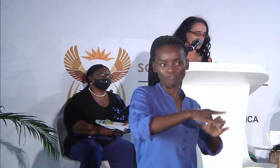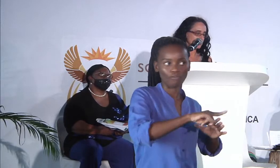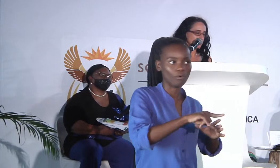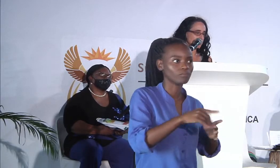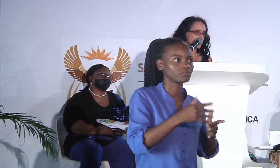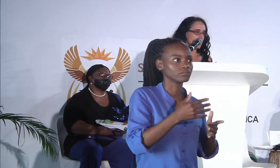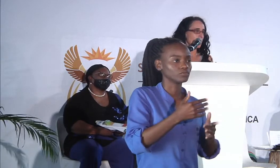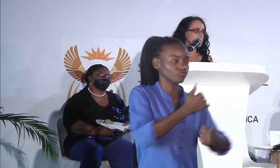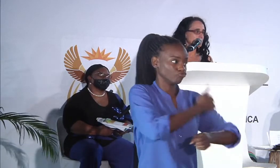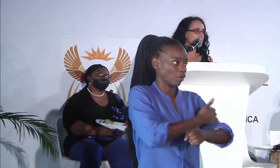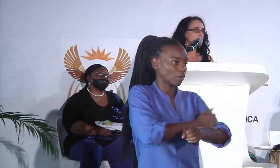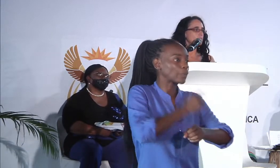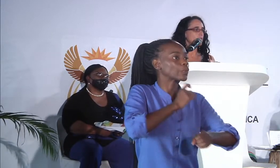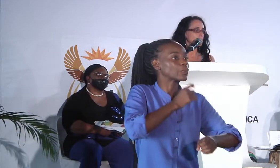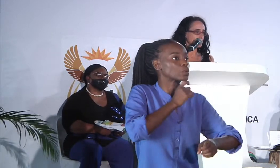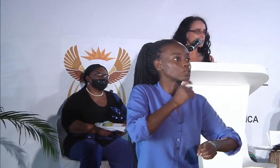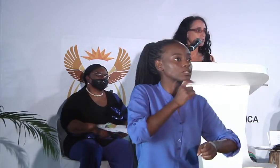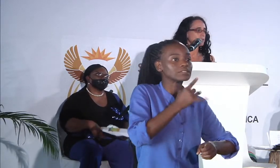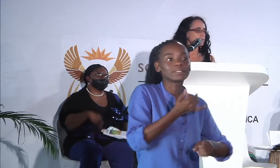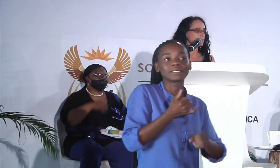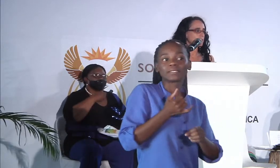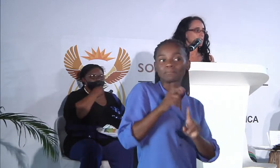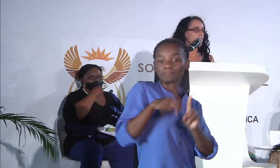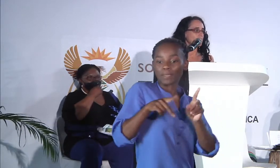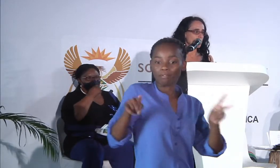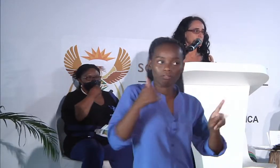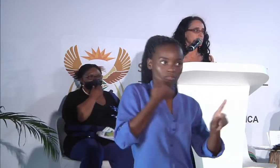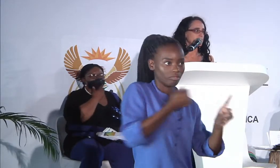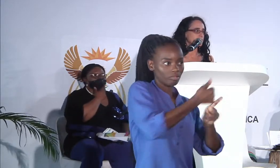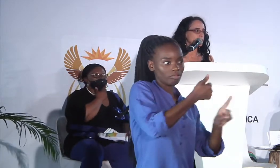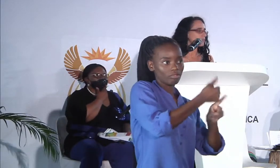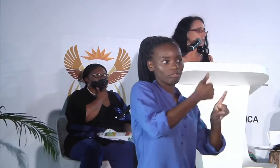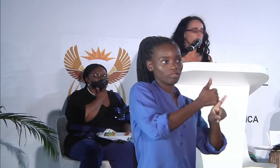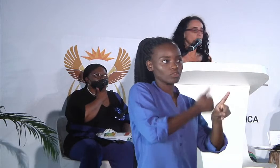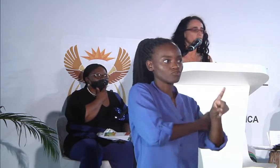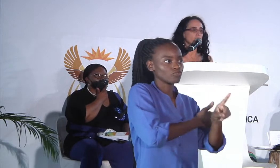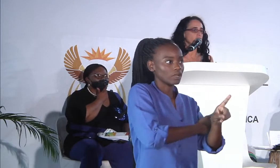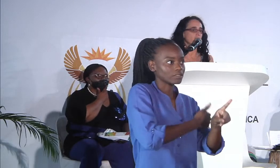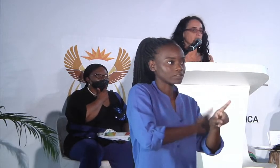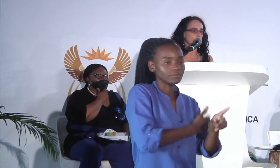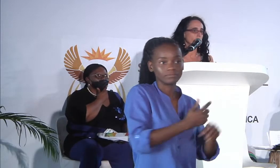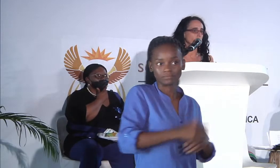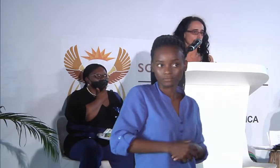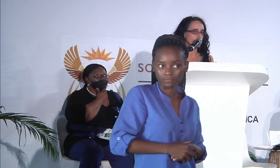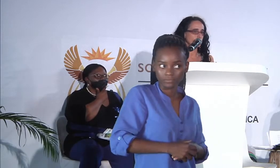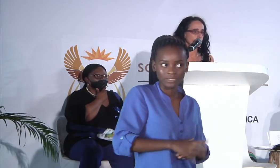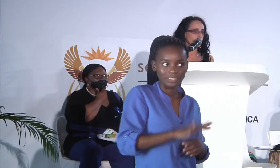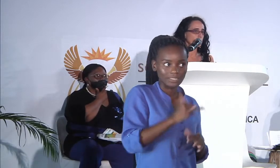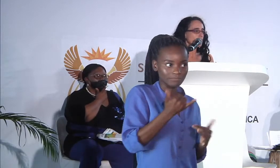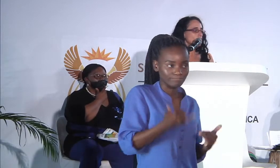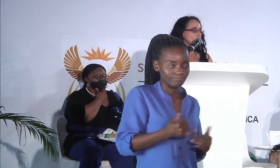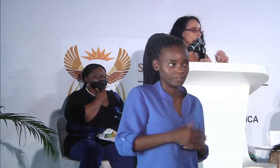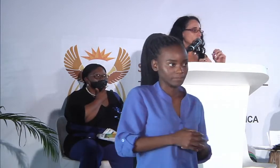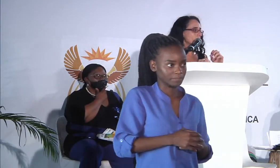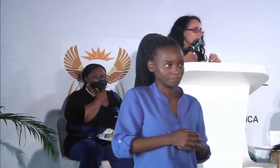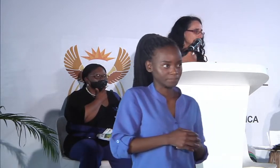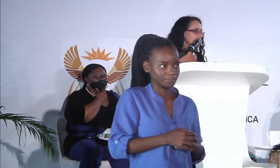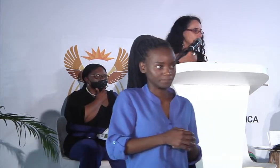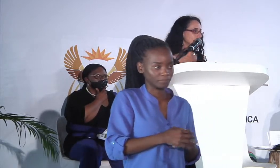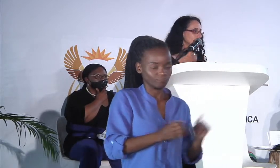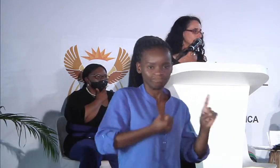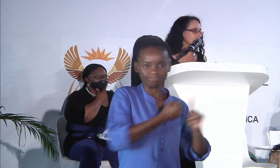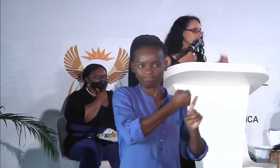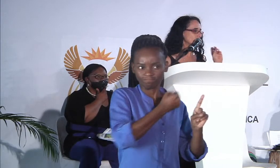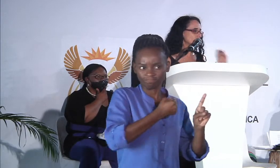users, has been prohibition and abstinence, both of which have not worked. So for a